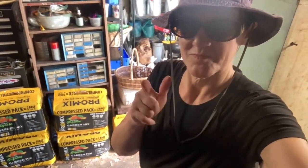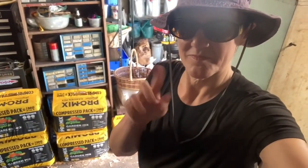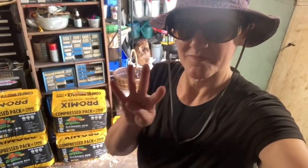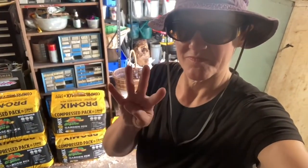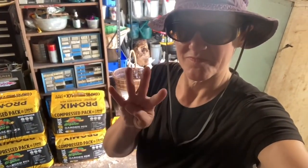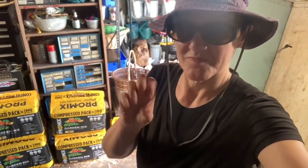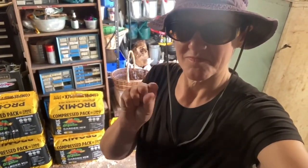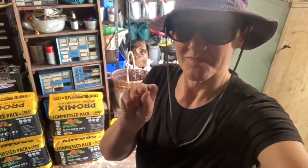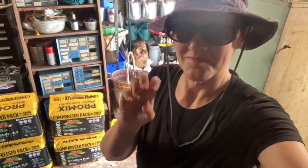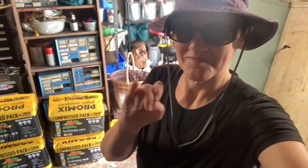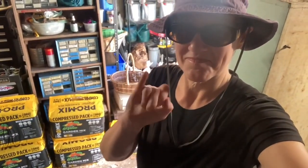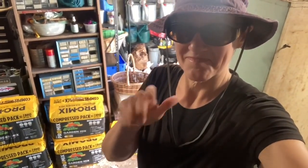Here's my soil for